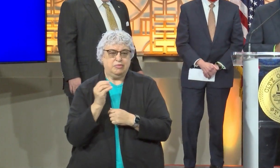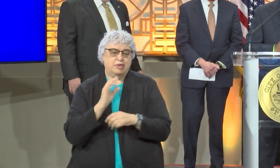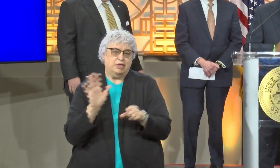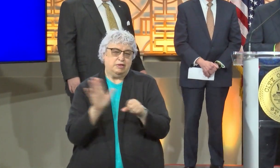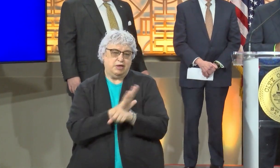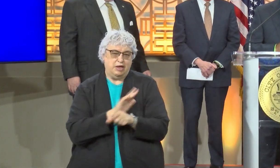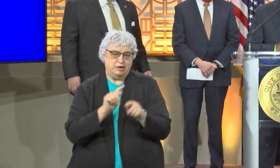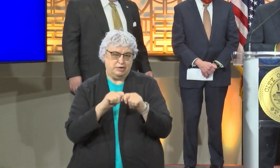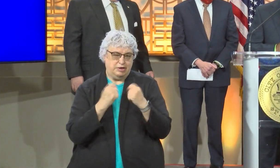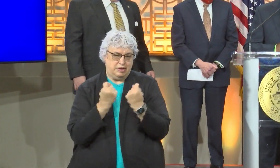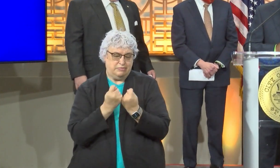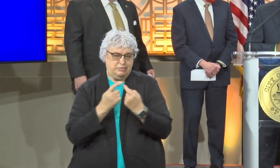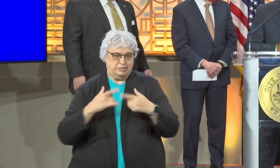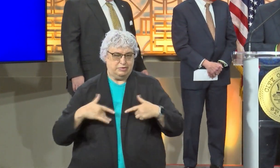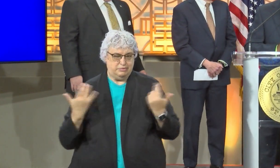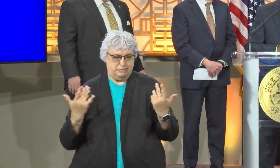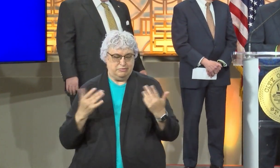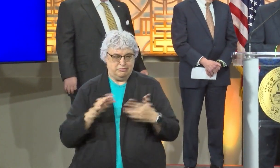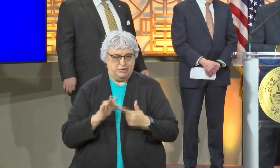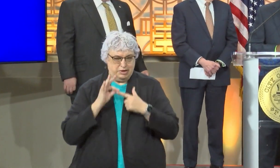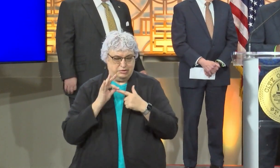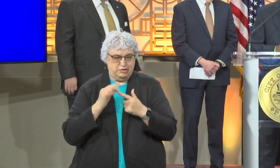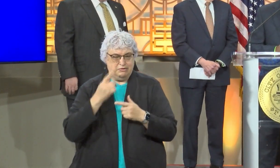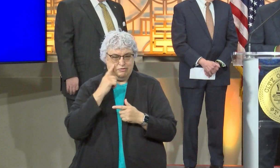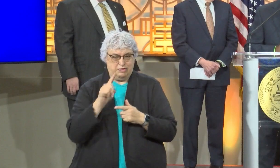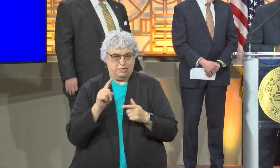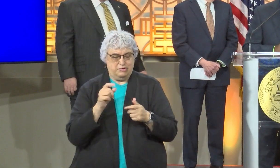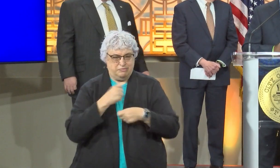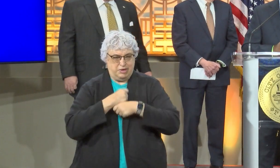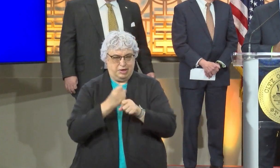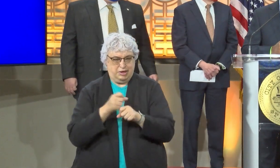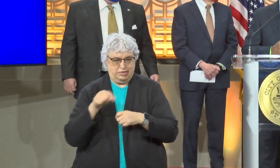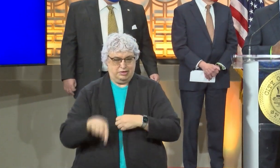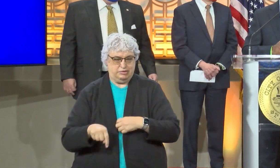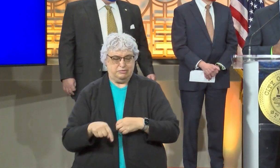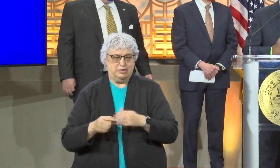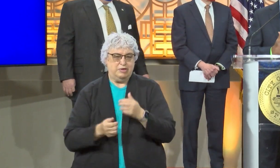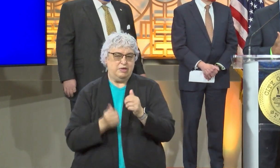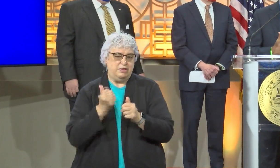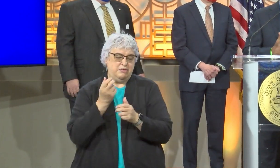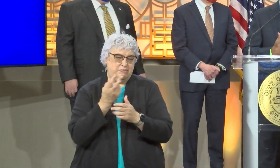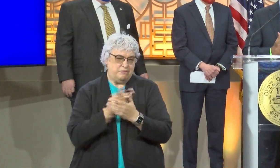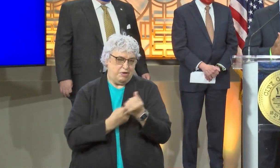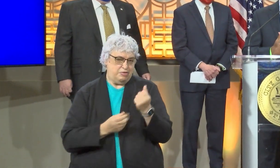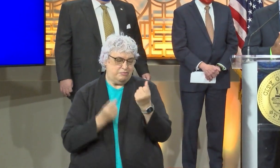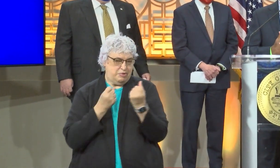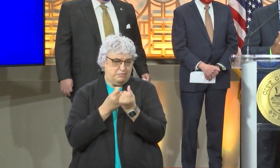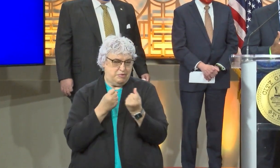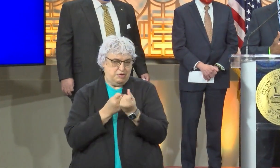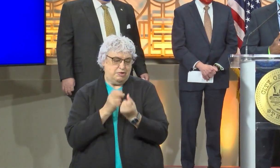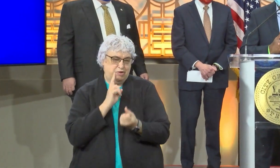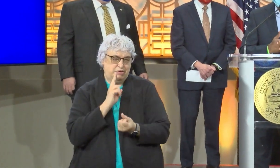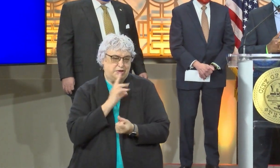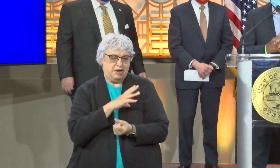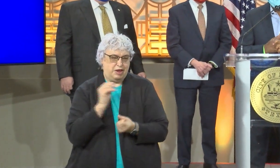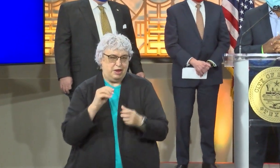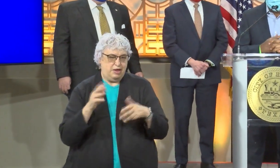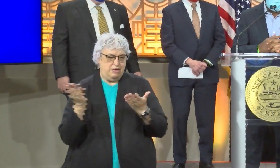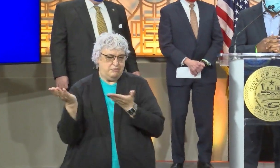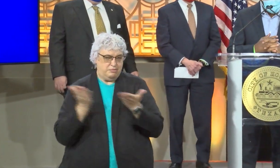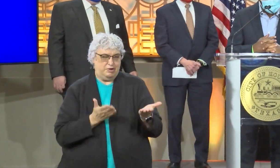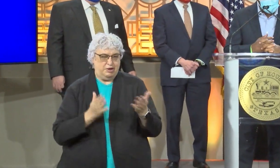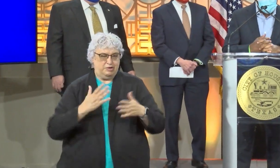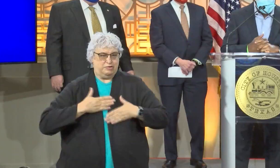entire team, Special Events, for producing events like this one that both promote Houston and bring so much joy to